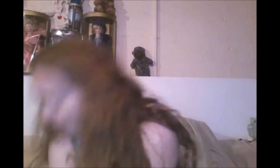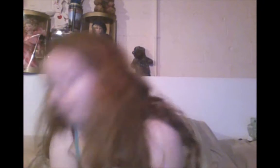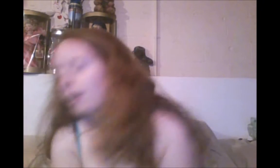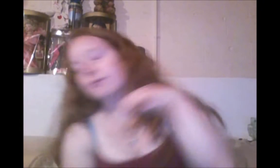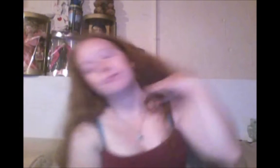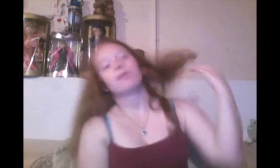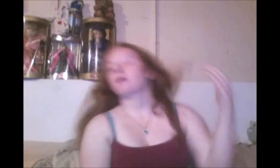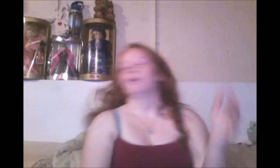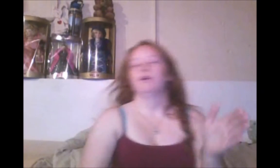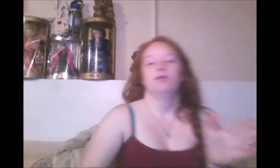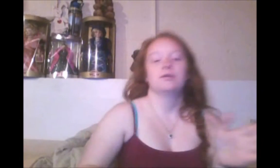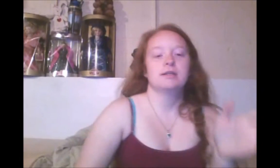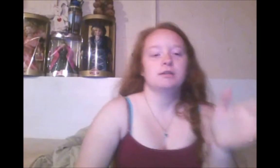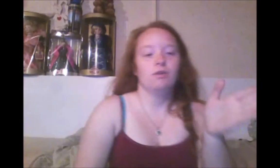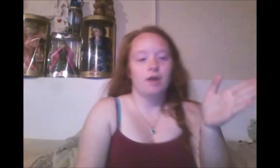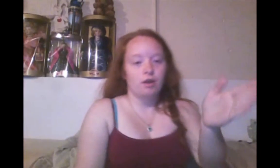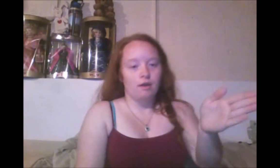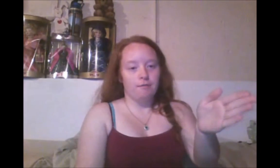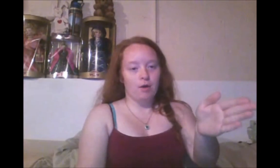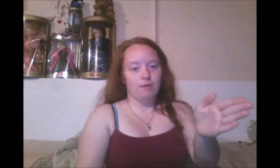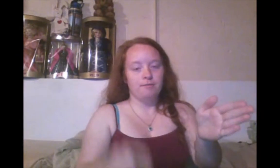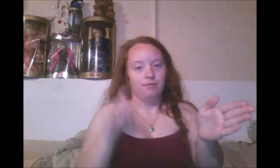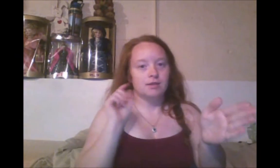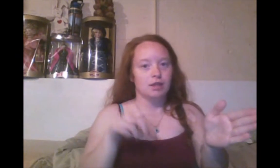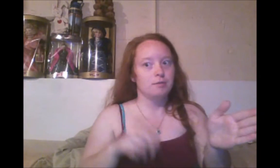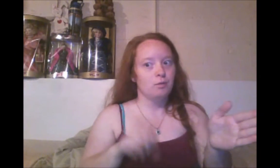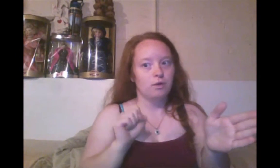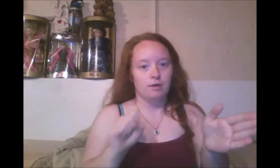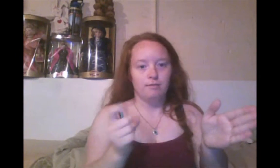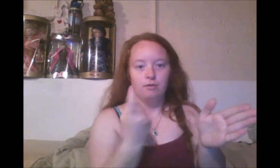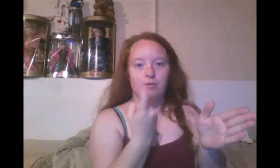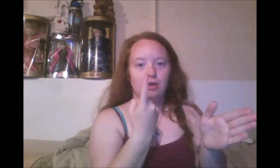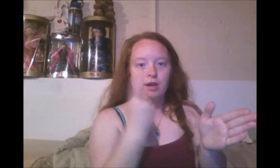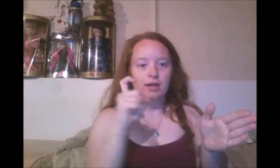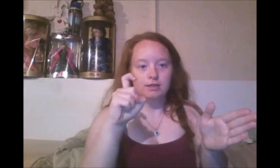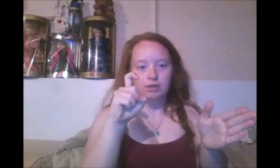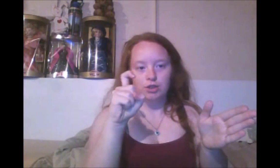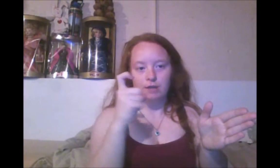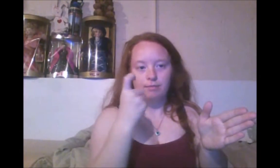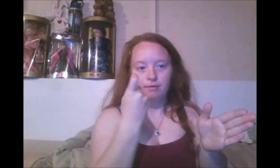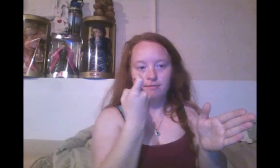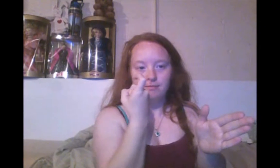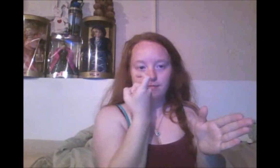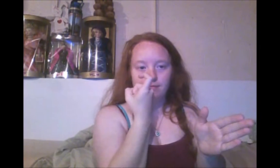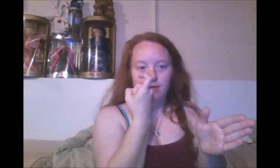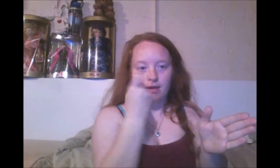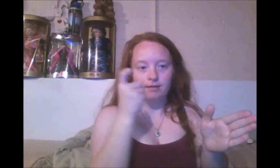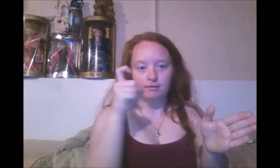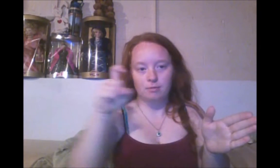Okay. This one's easy. Hold out your left palm. This is going to be worm. You make your X shape. X, remember